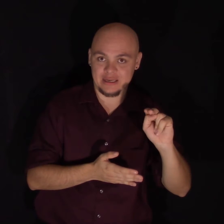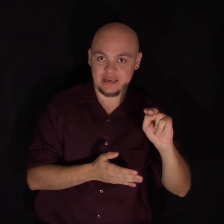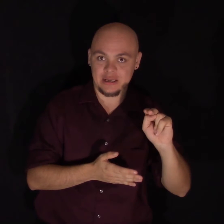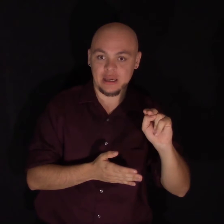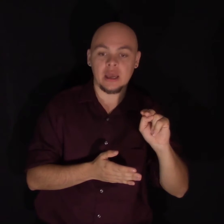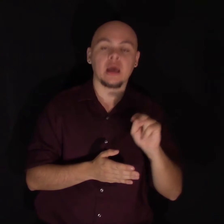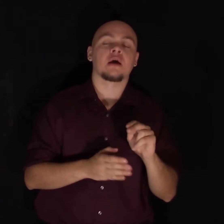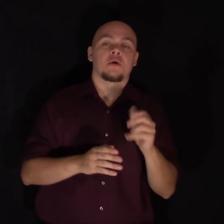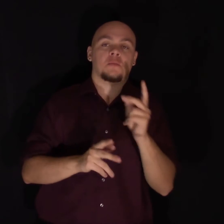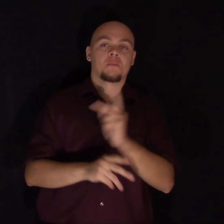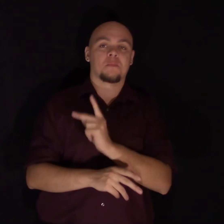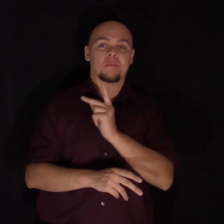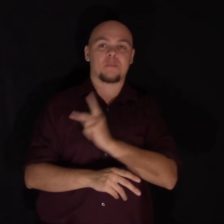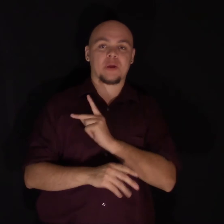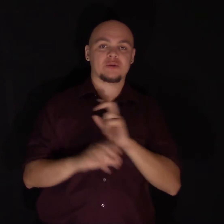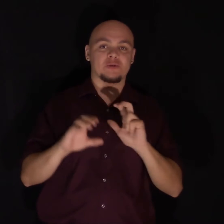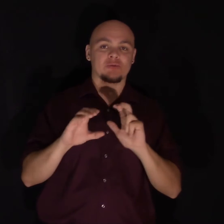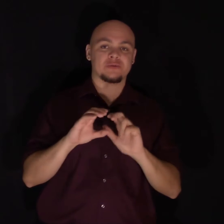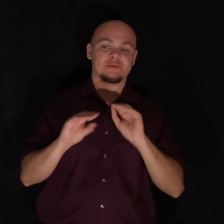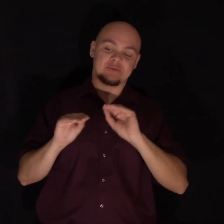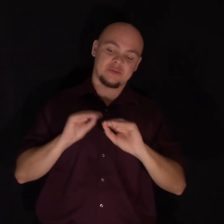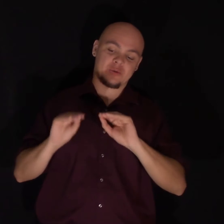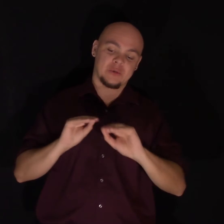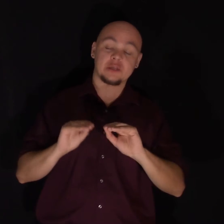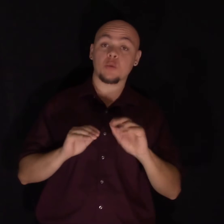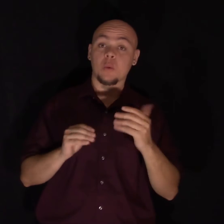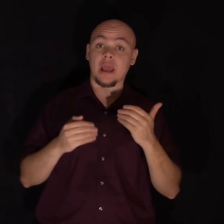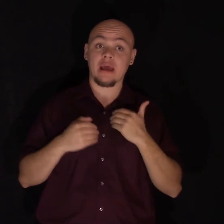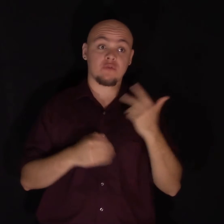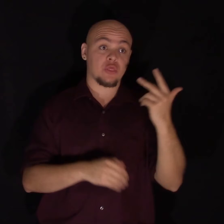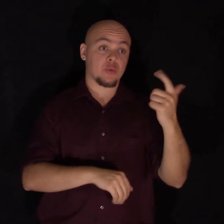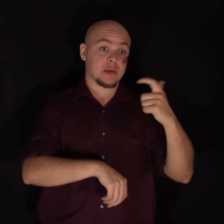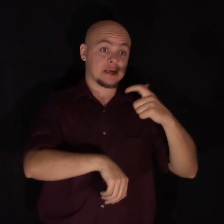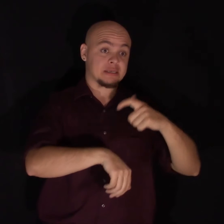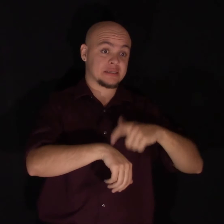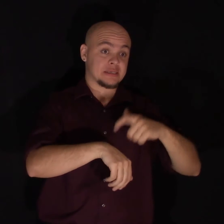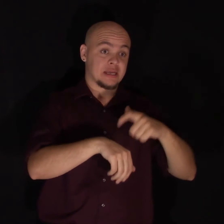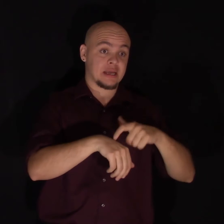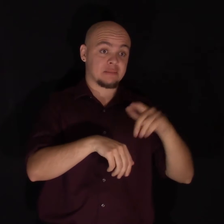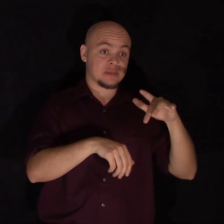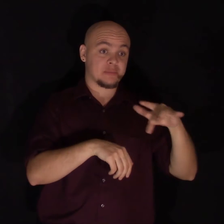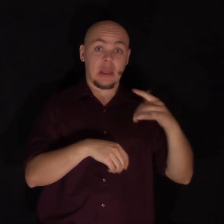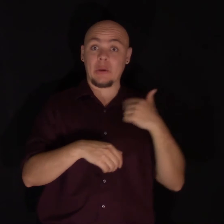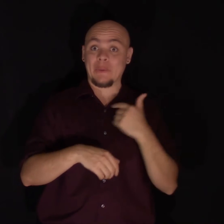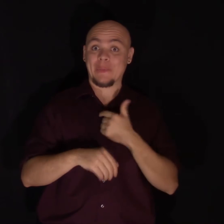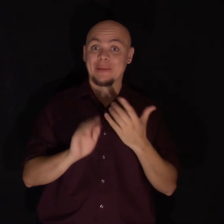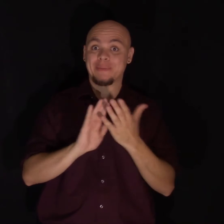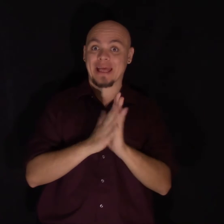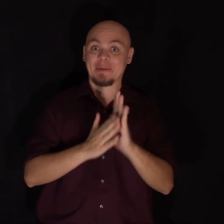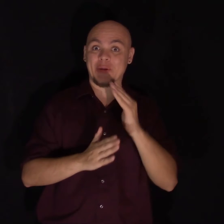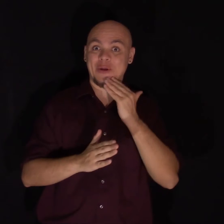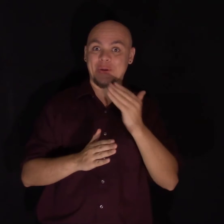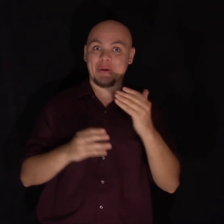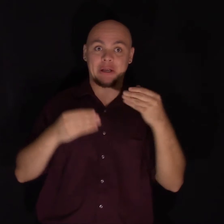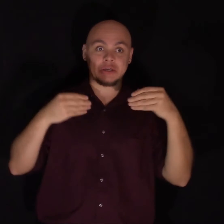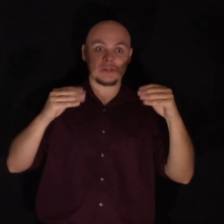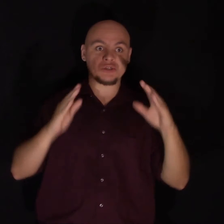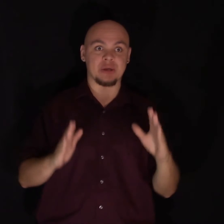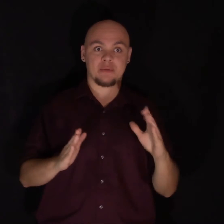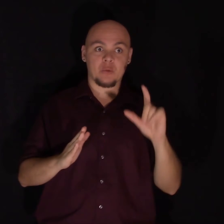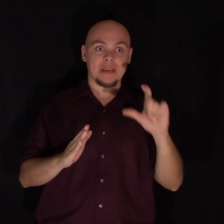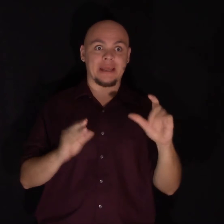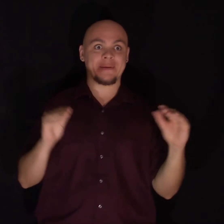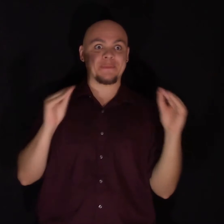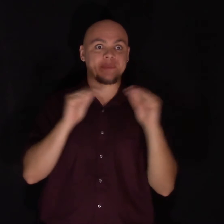personal storage. So we've got triple the space, but we become such good shoppers that we need even more